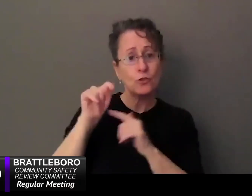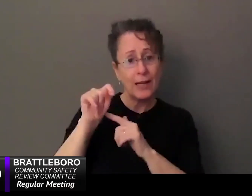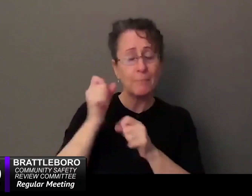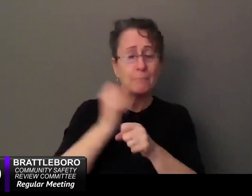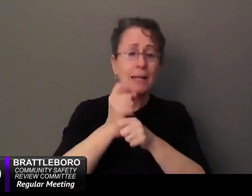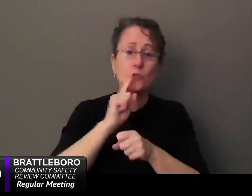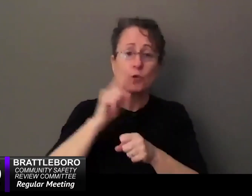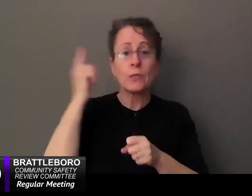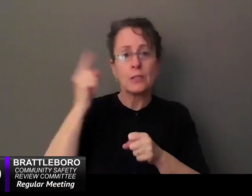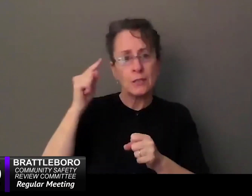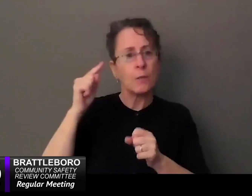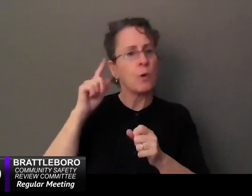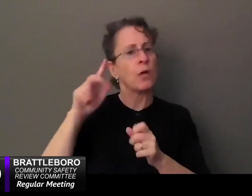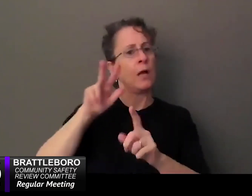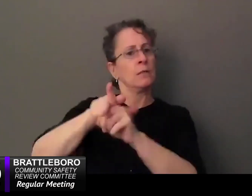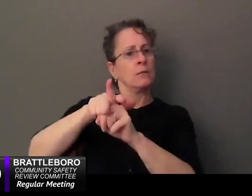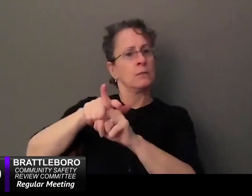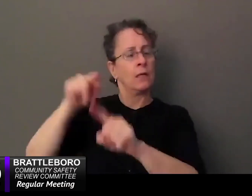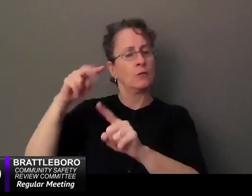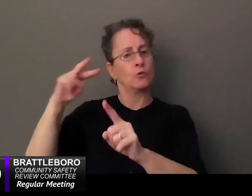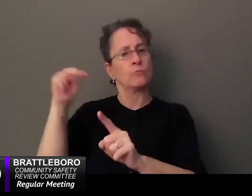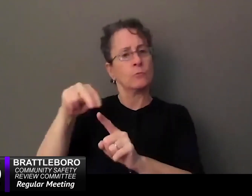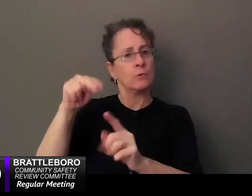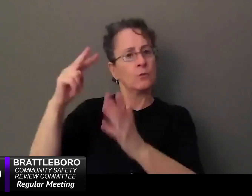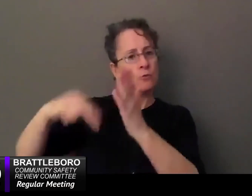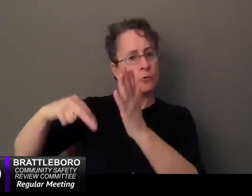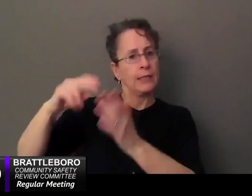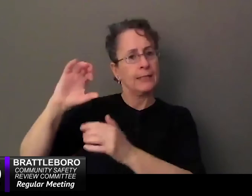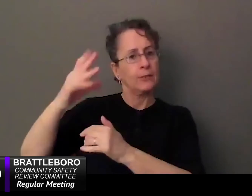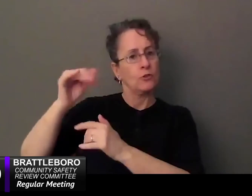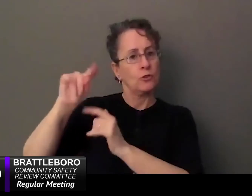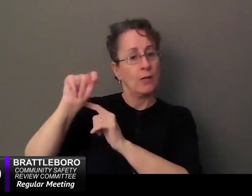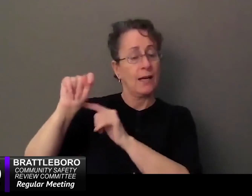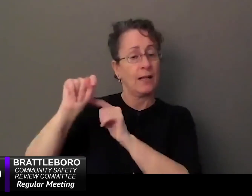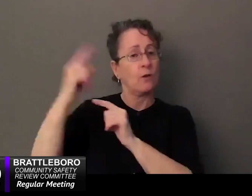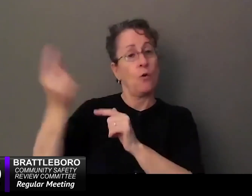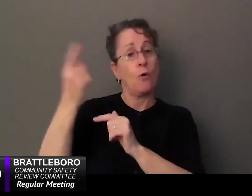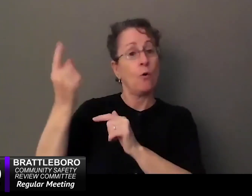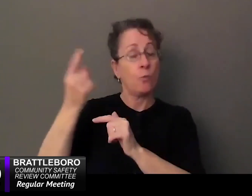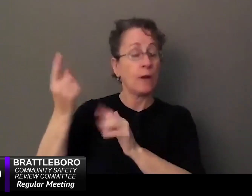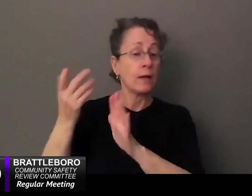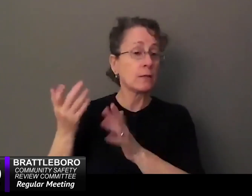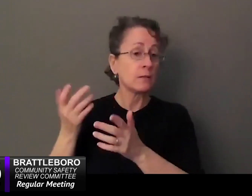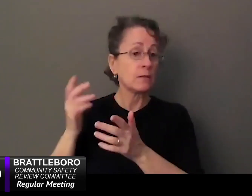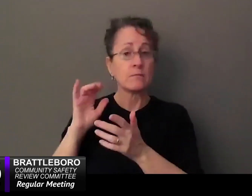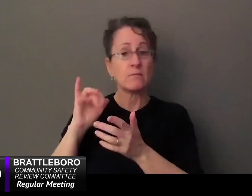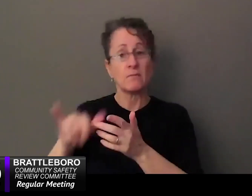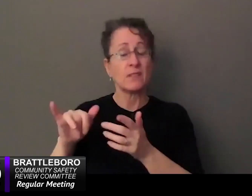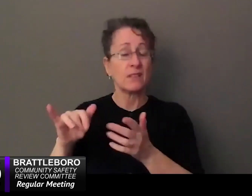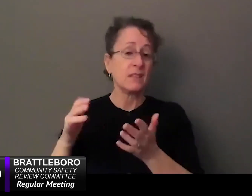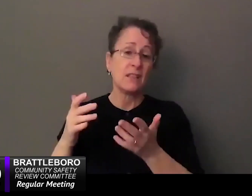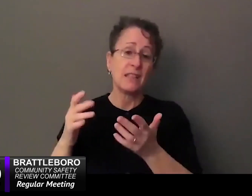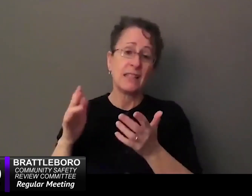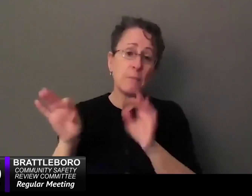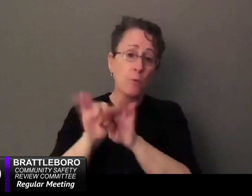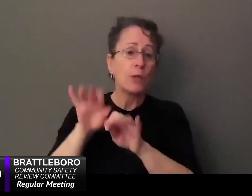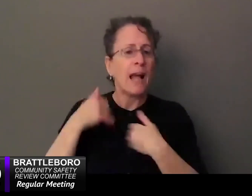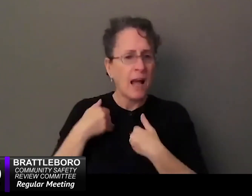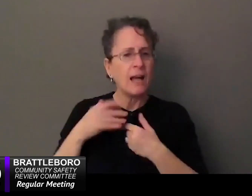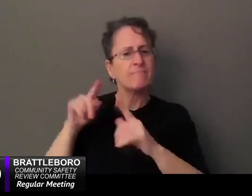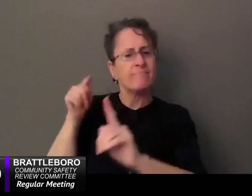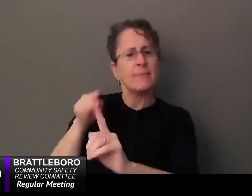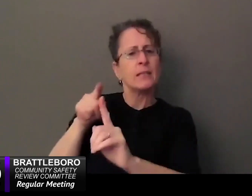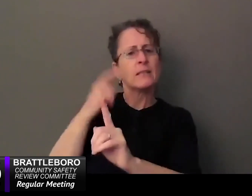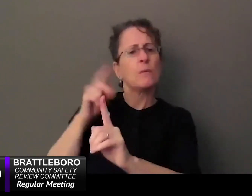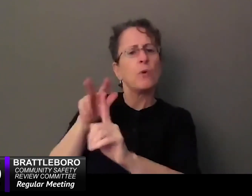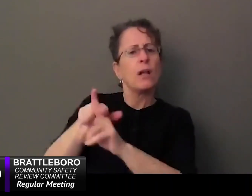someone focused on the chat, but if we needed to, like if there was a specific reason a committee member, we could have a point person keeping an eye on